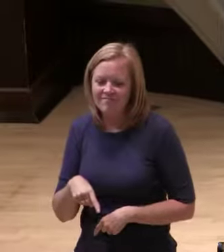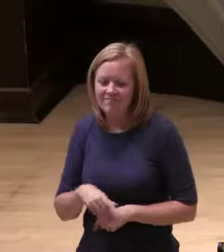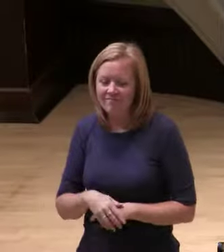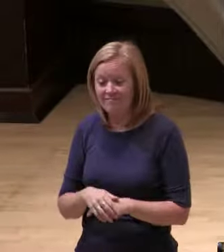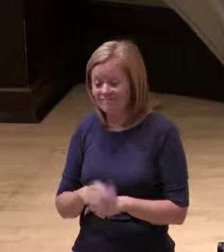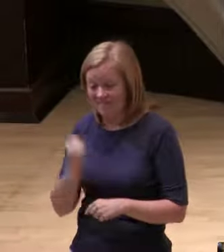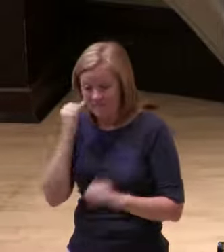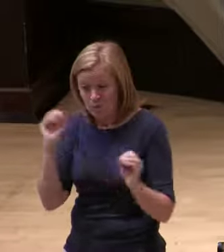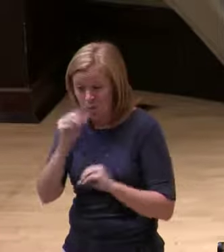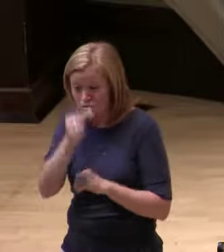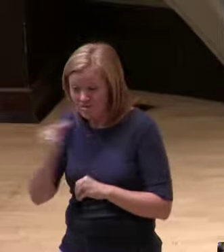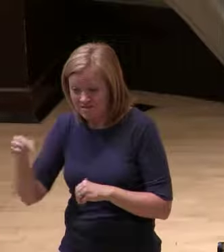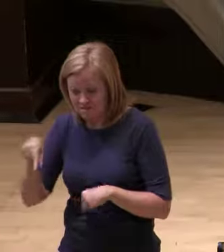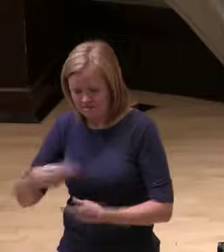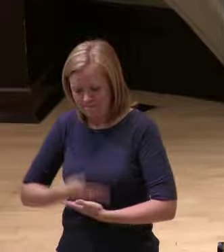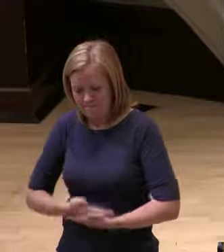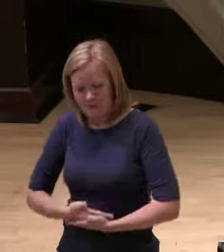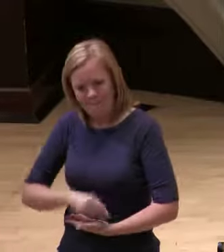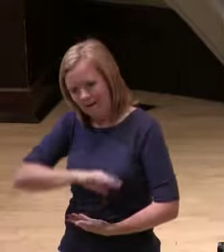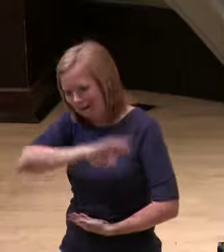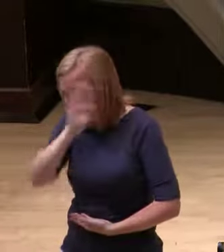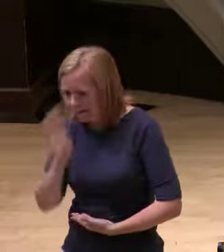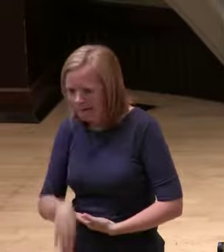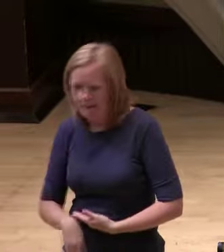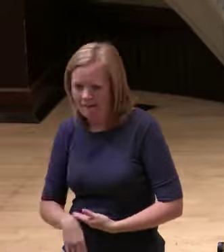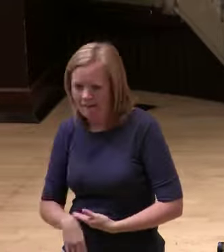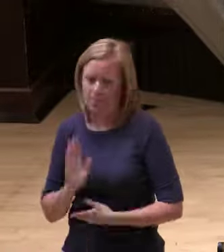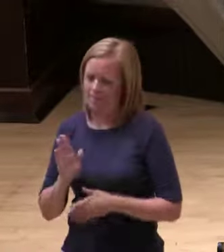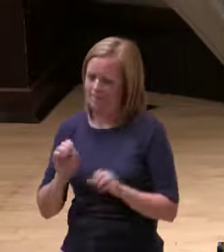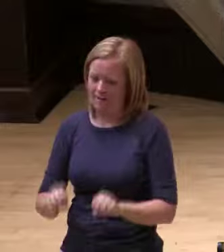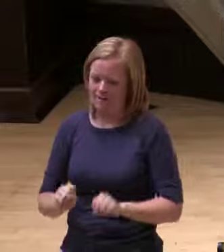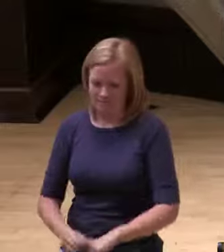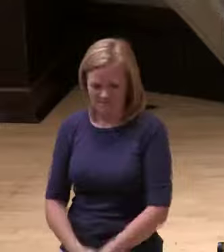of God, this baby never would have been possible.